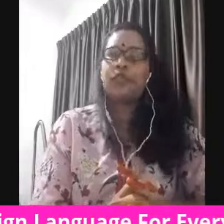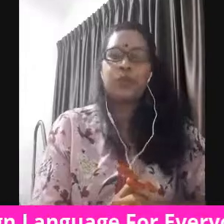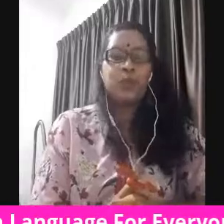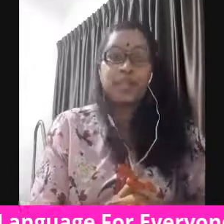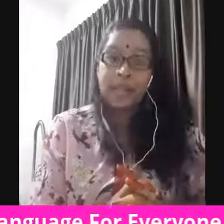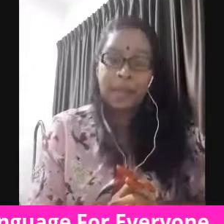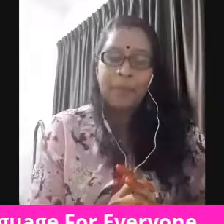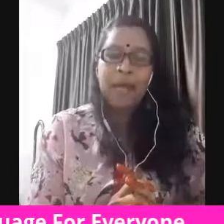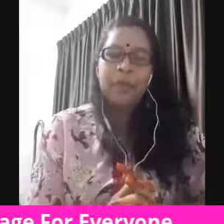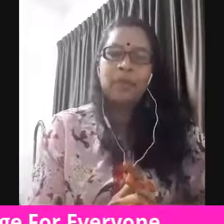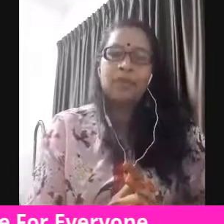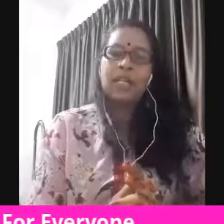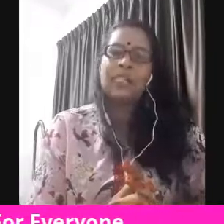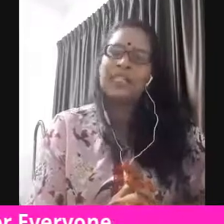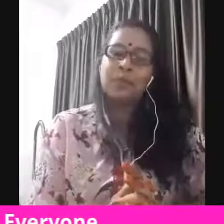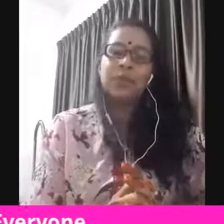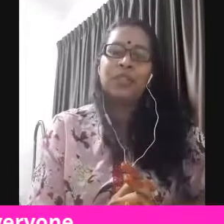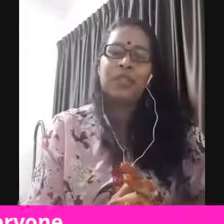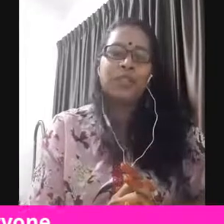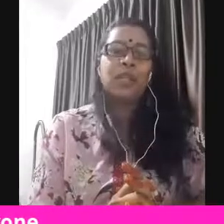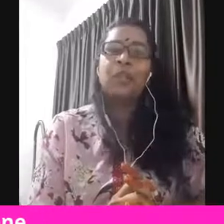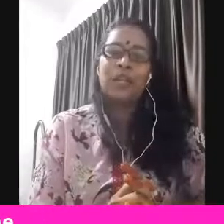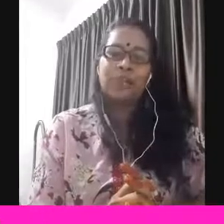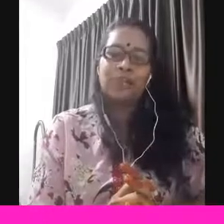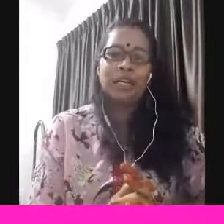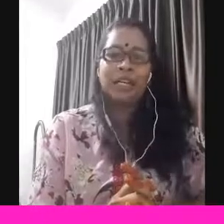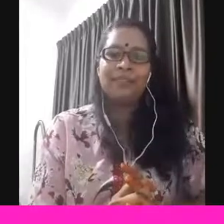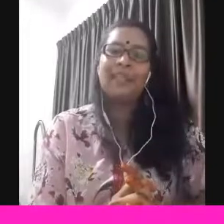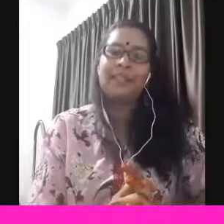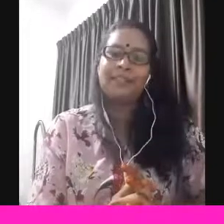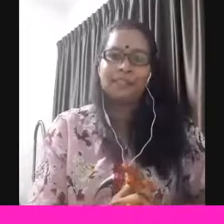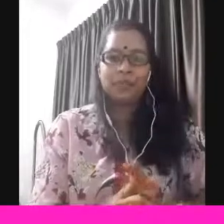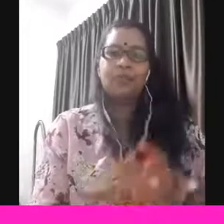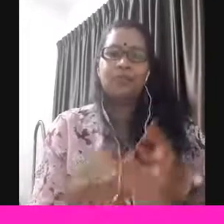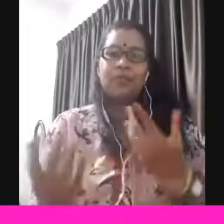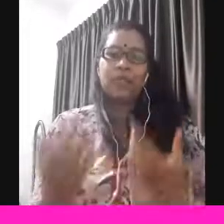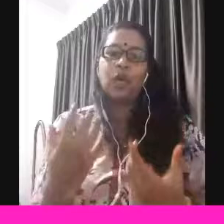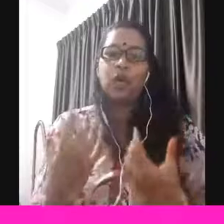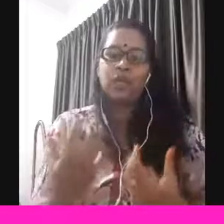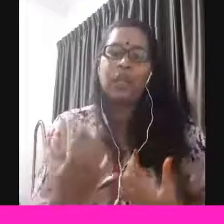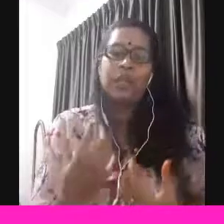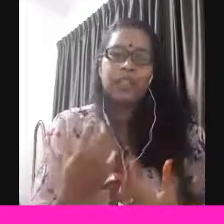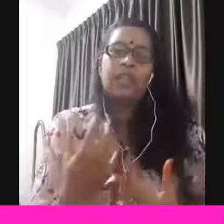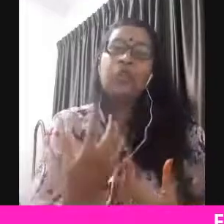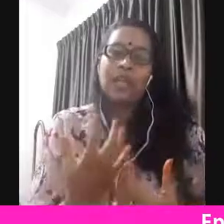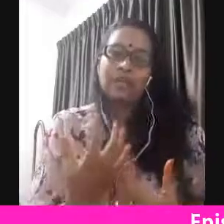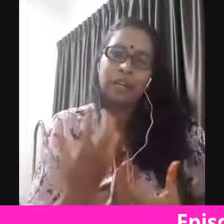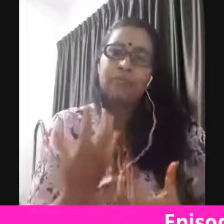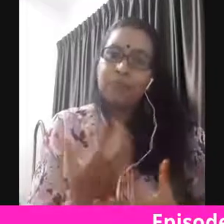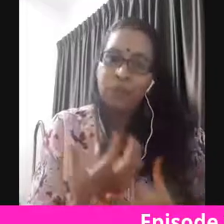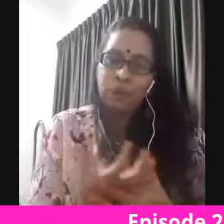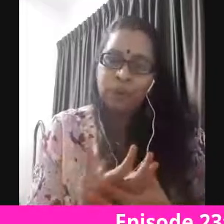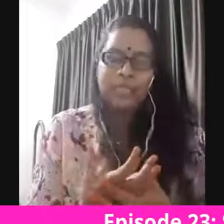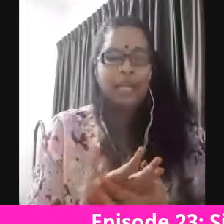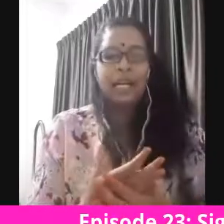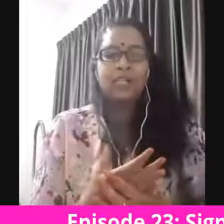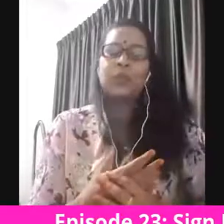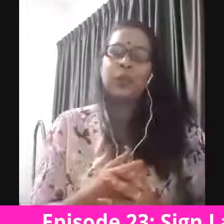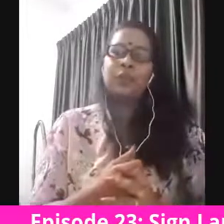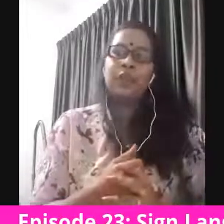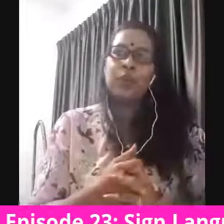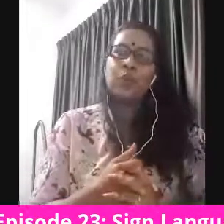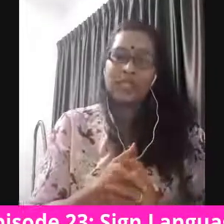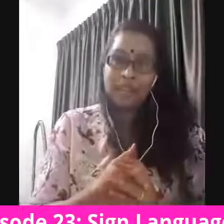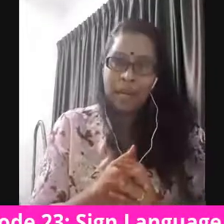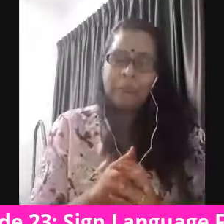mostly we use WhatsApp, because some Mm-hmm. students, they don't have net for their own. They Internet. don't have Mm-hmm. a phone.